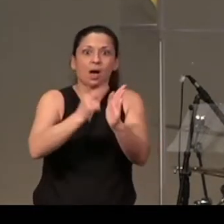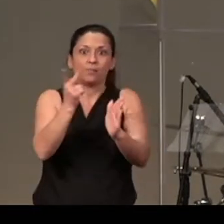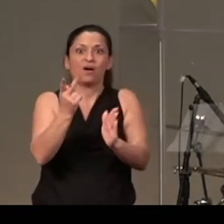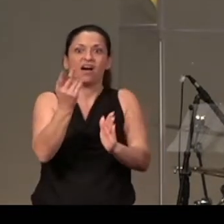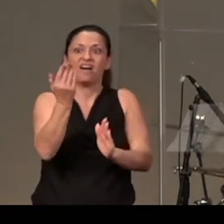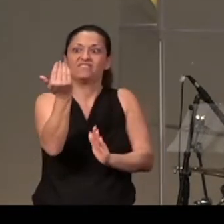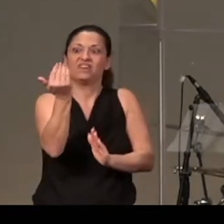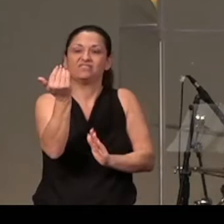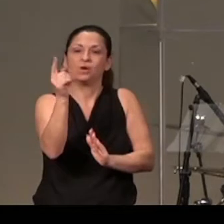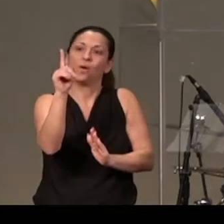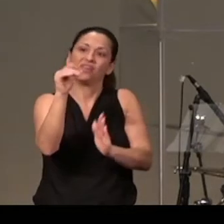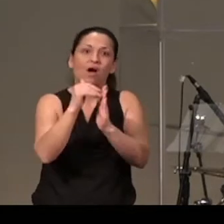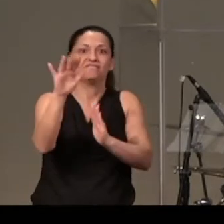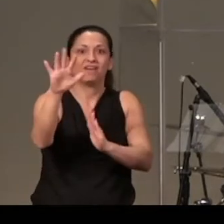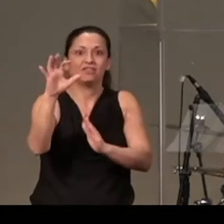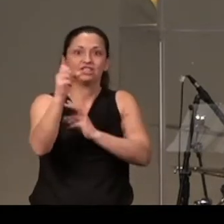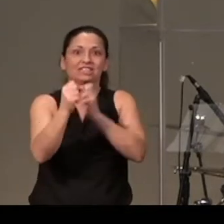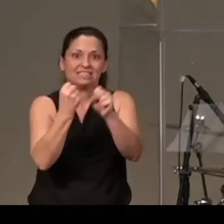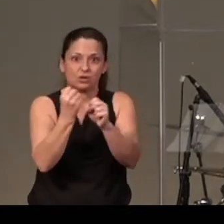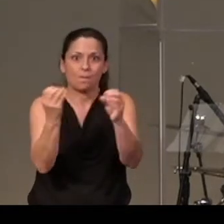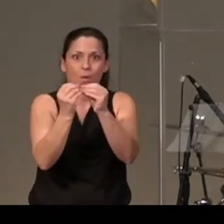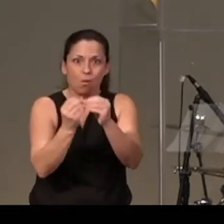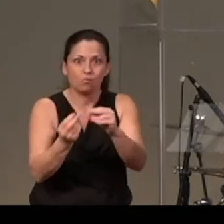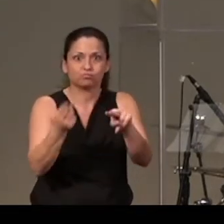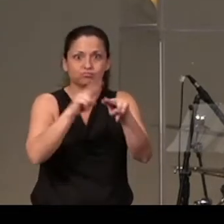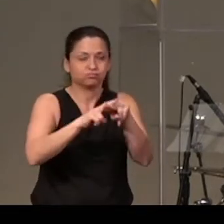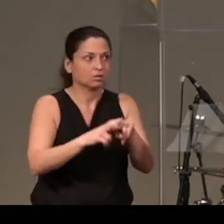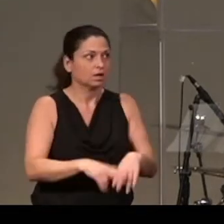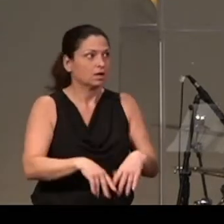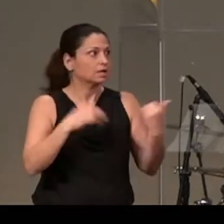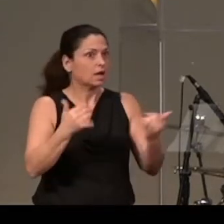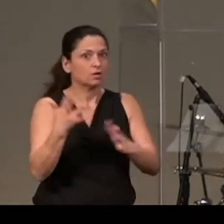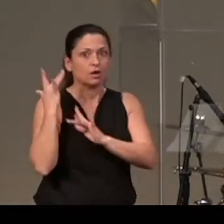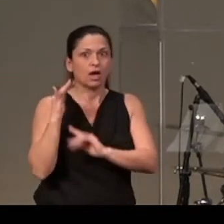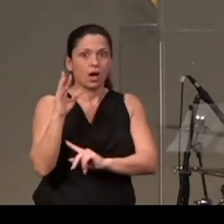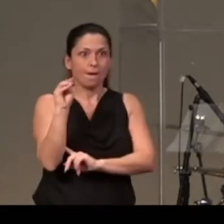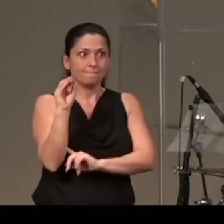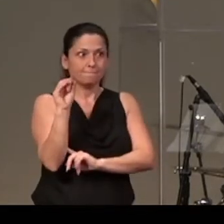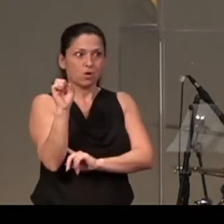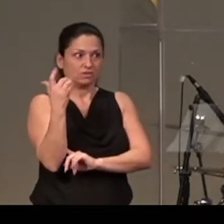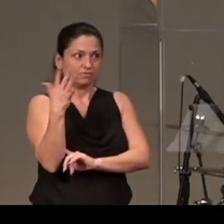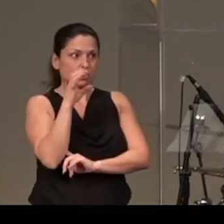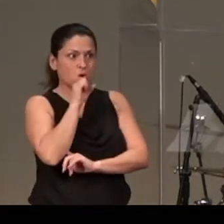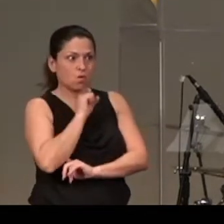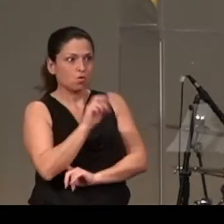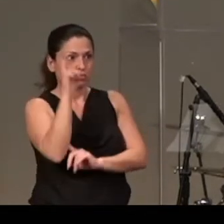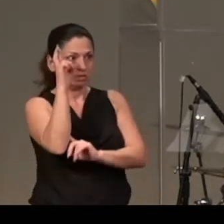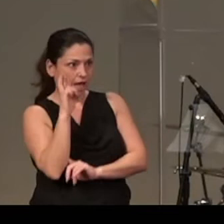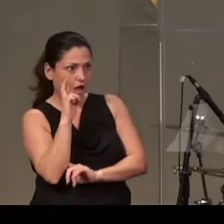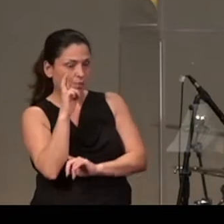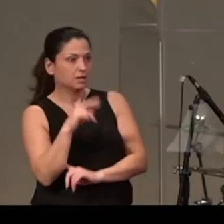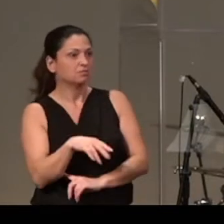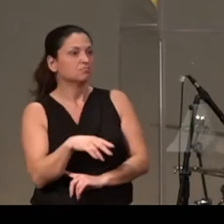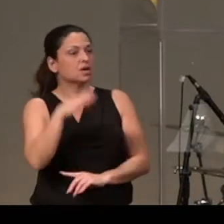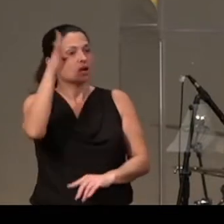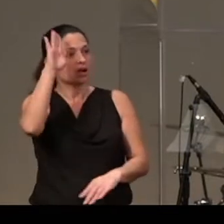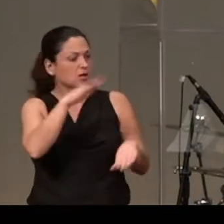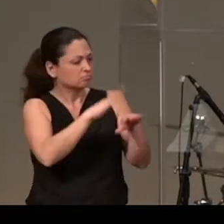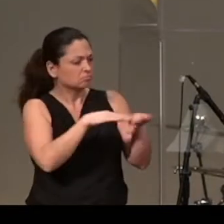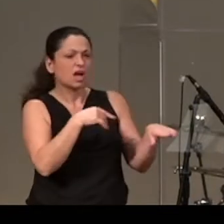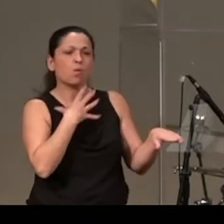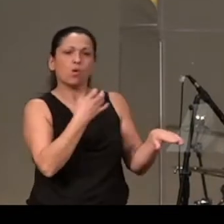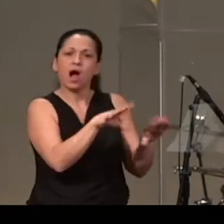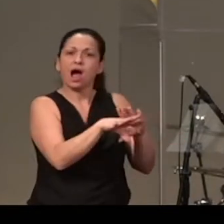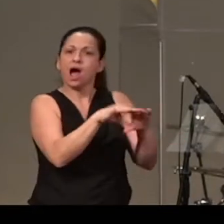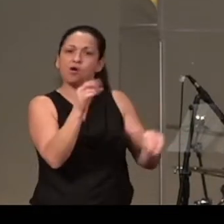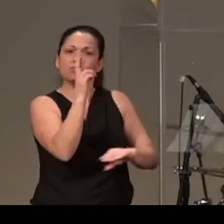understand this, we have to go back. And Moses is 80 years old and retired. God calls him out of retirement. I want you to go and lead my people out of Egypt.